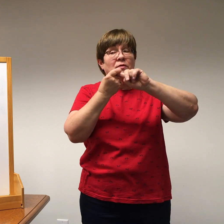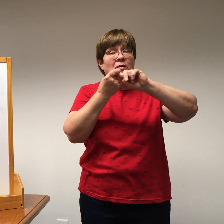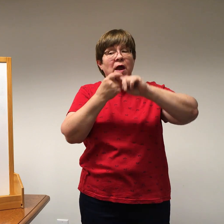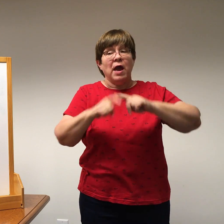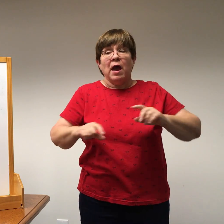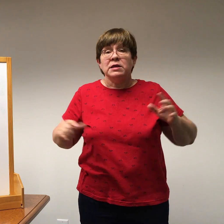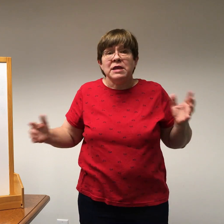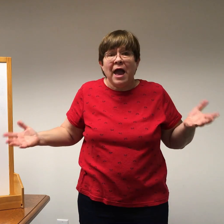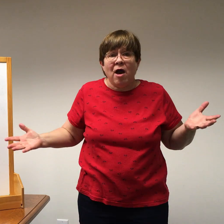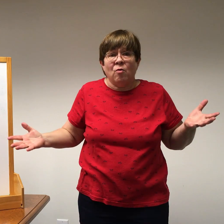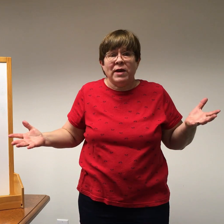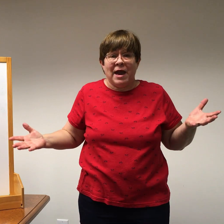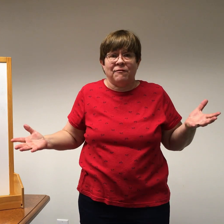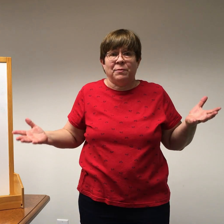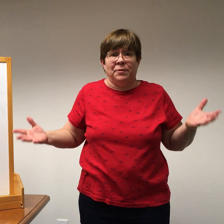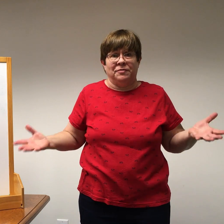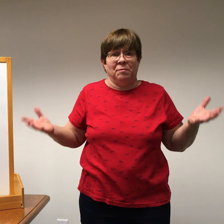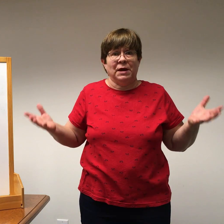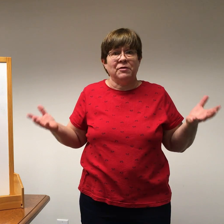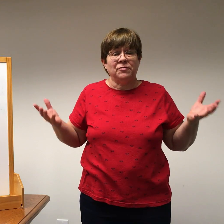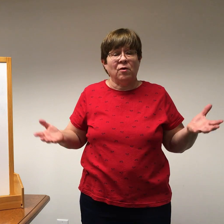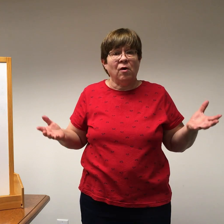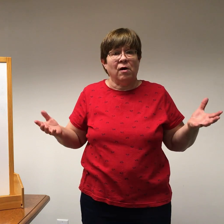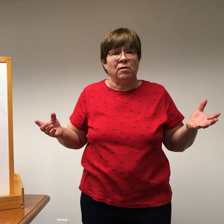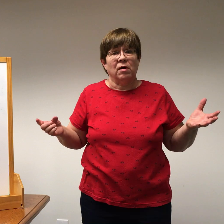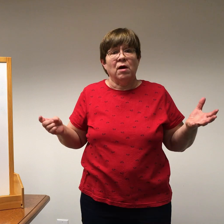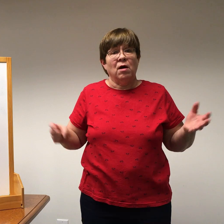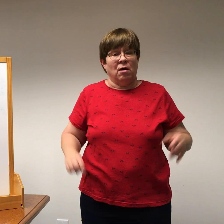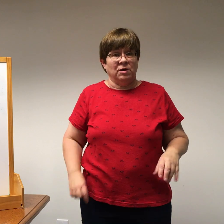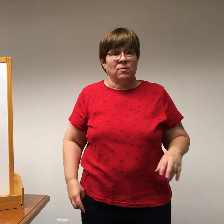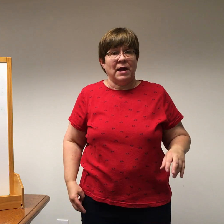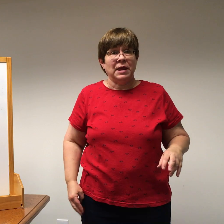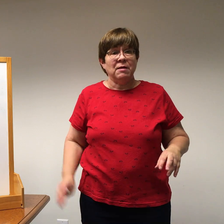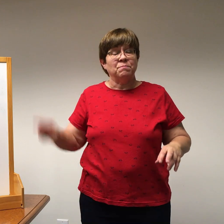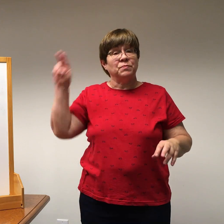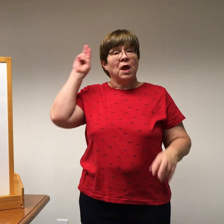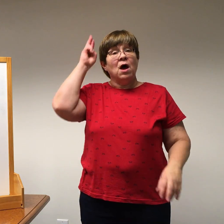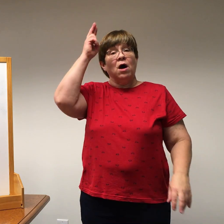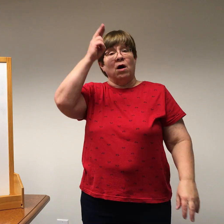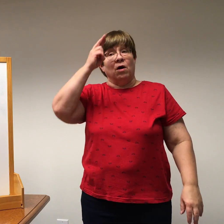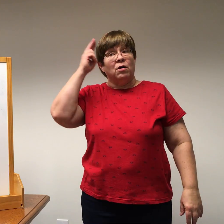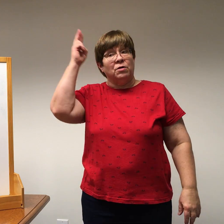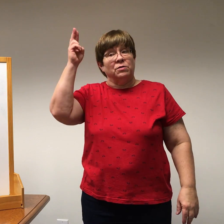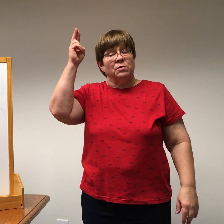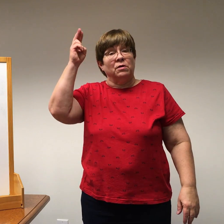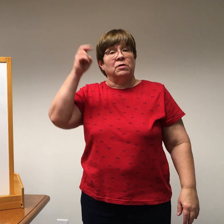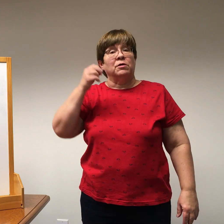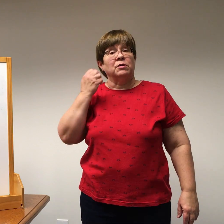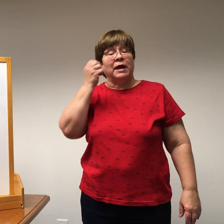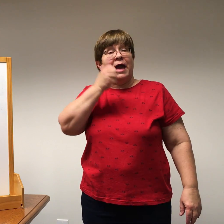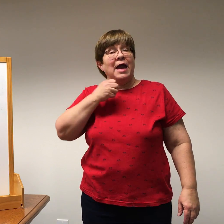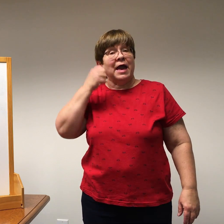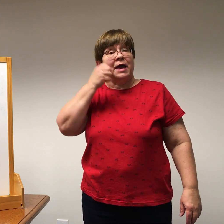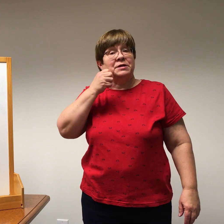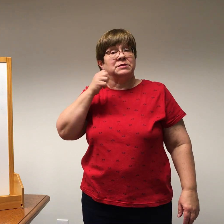Now we have to put them in a song. Are you ready? Uncle, aunt,